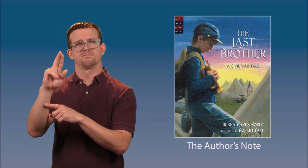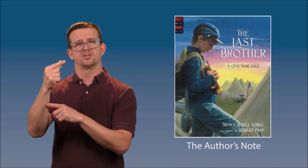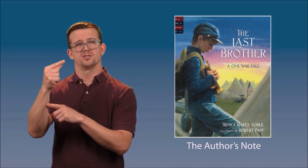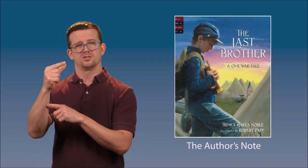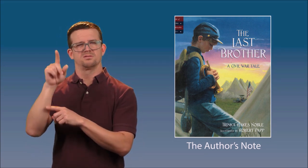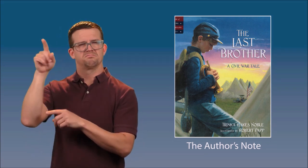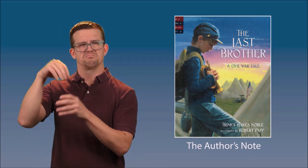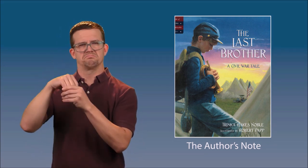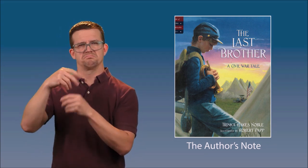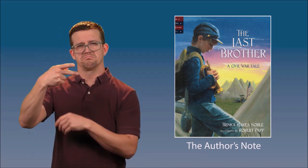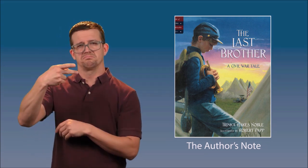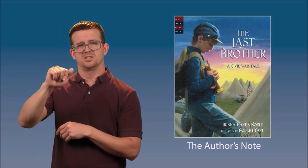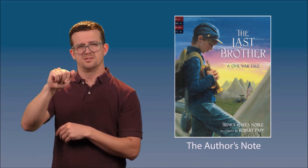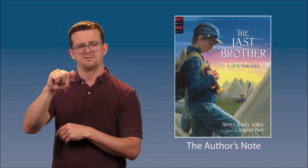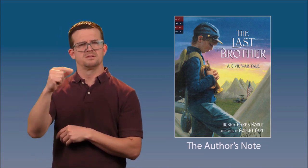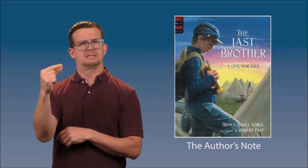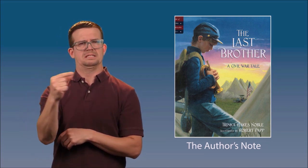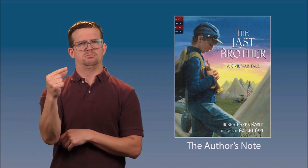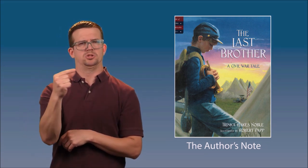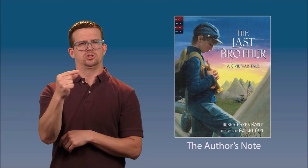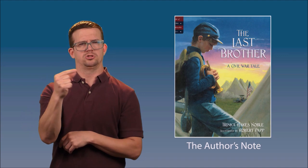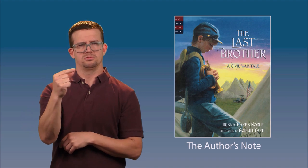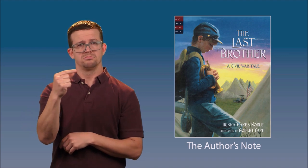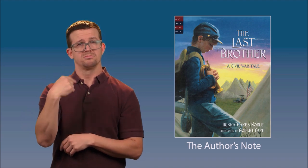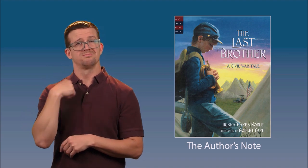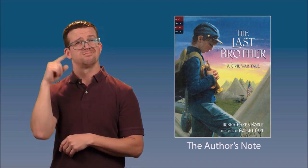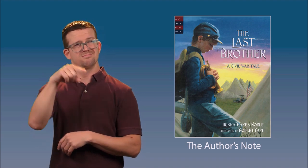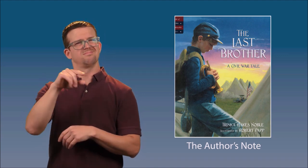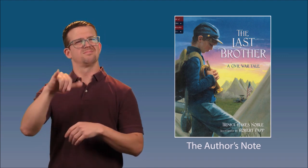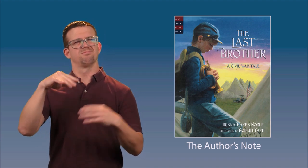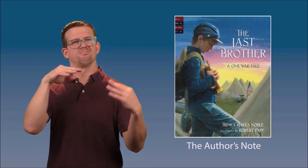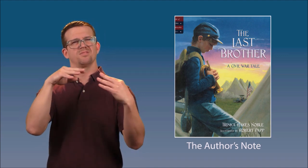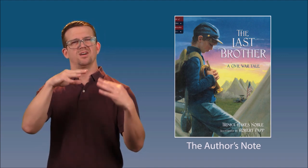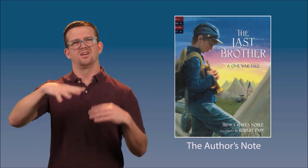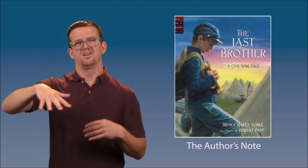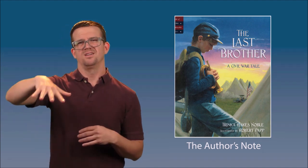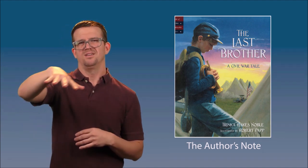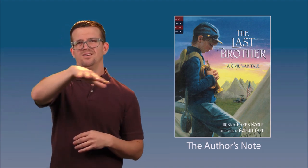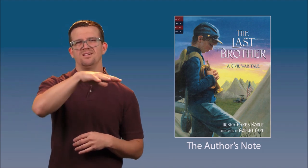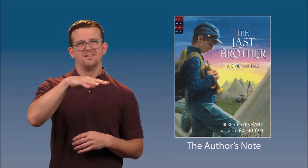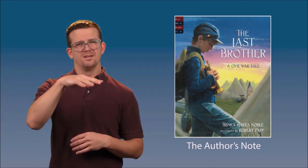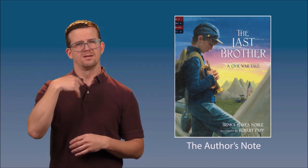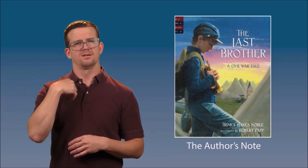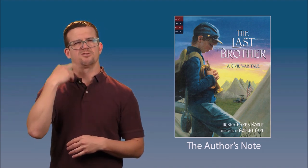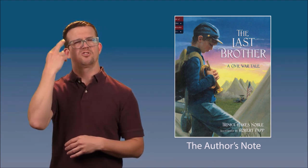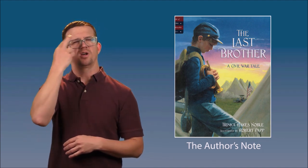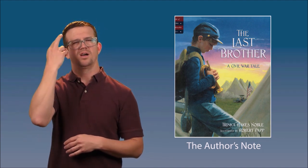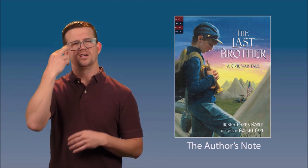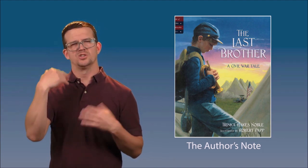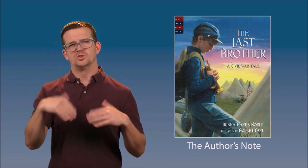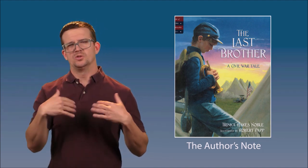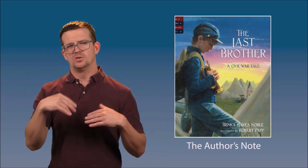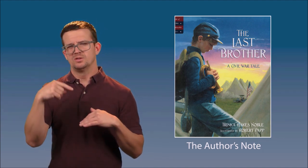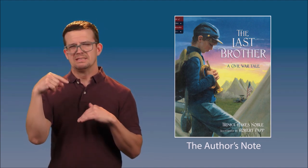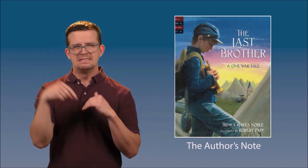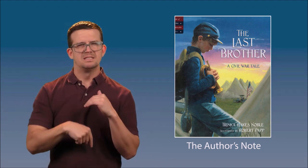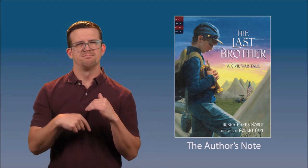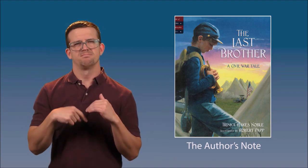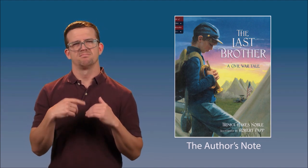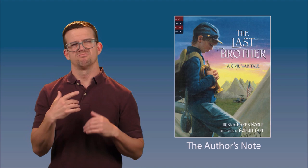But it wasn't until I walked the battlefield at Gettysburg that I began to realize the depth and